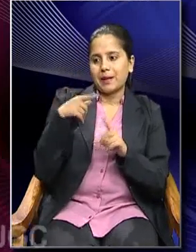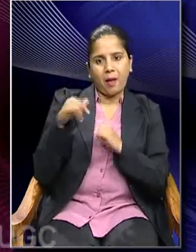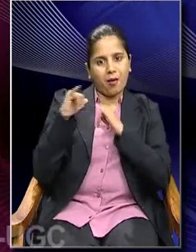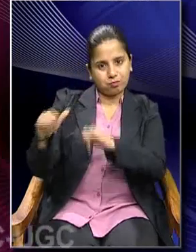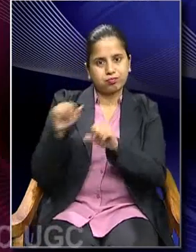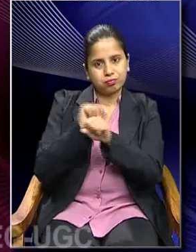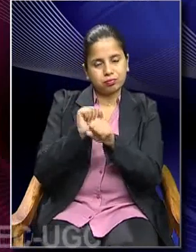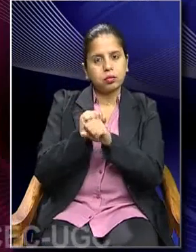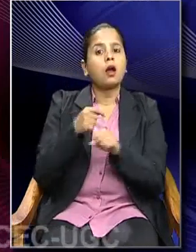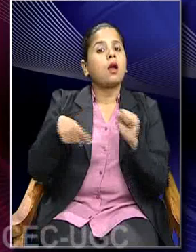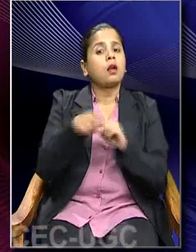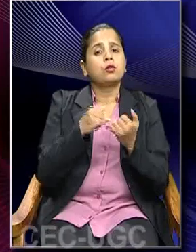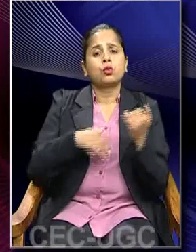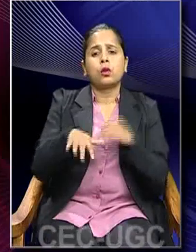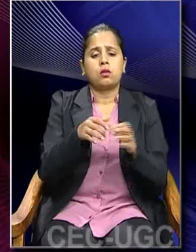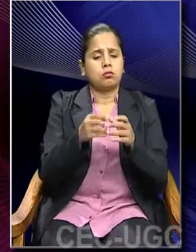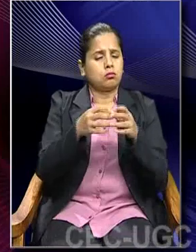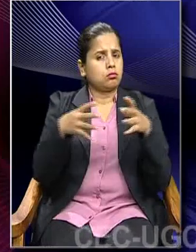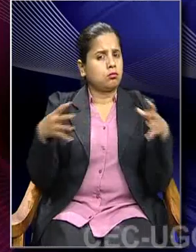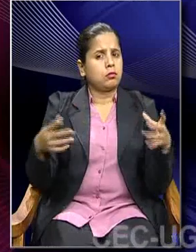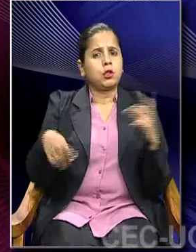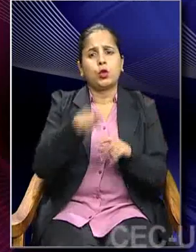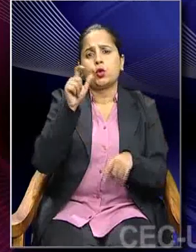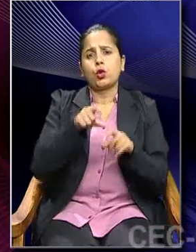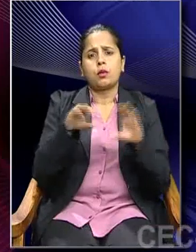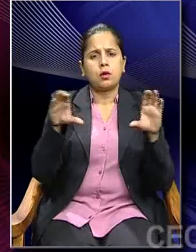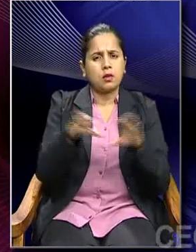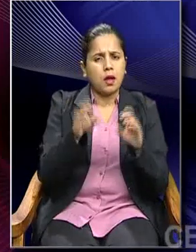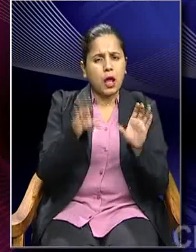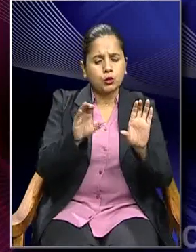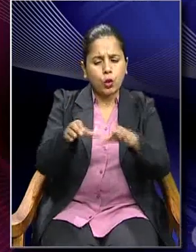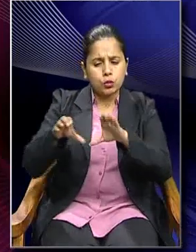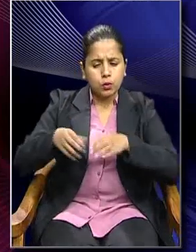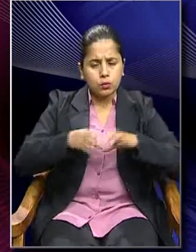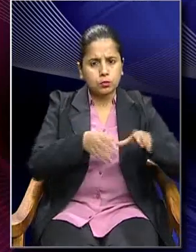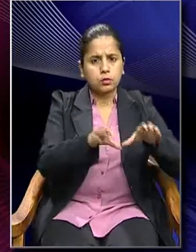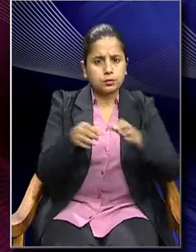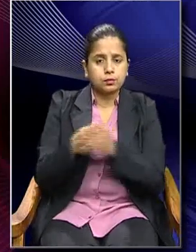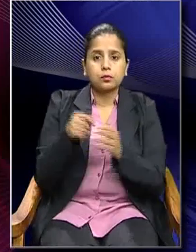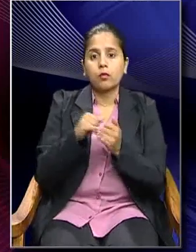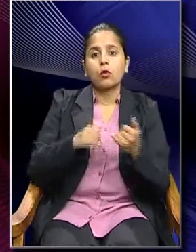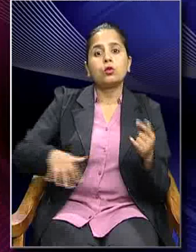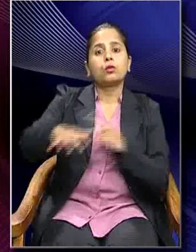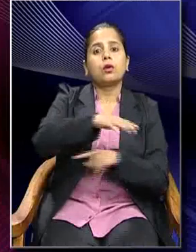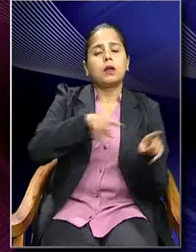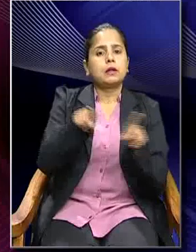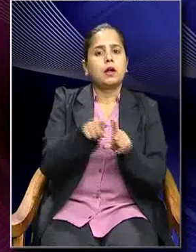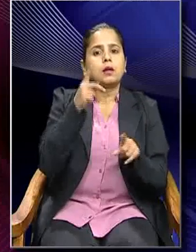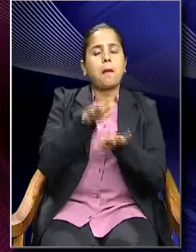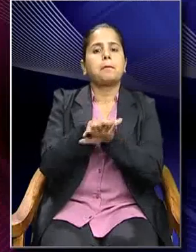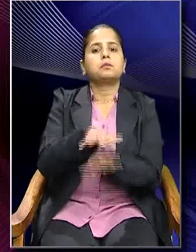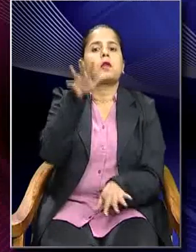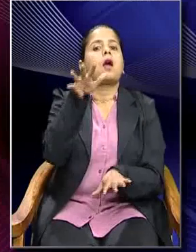large group of people. There are numerous smaller groups in a society. So a society is kind of an